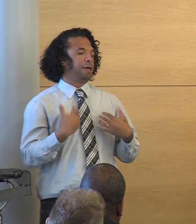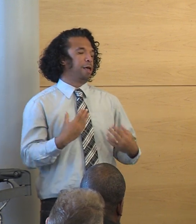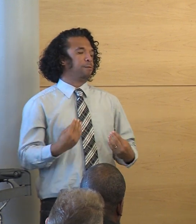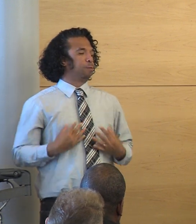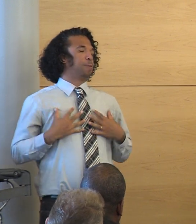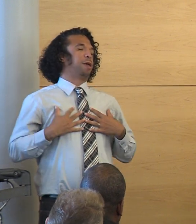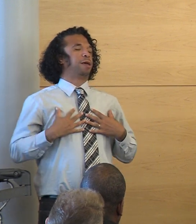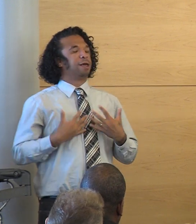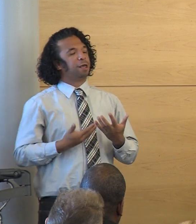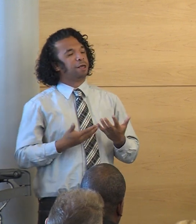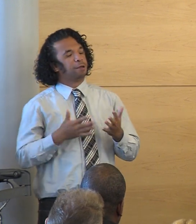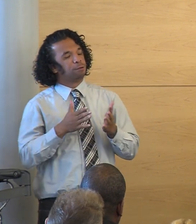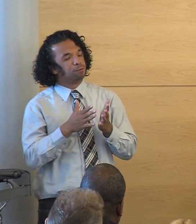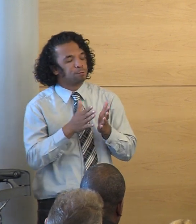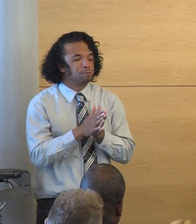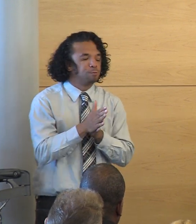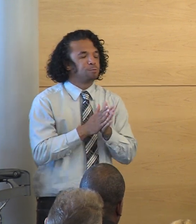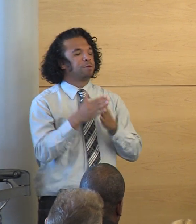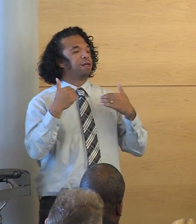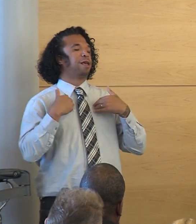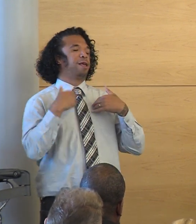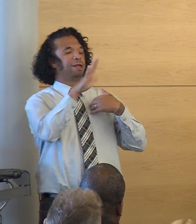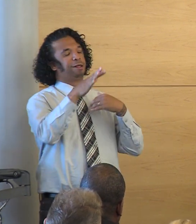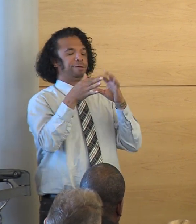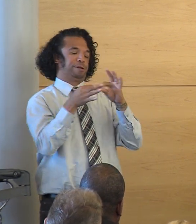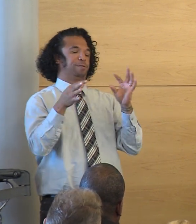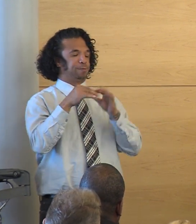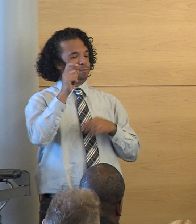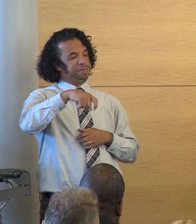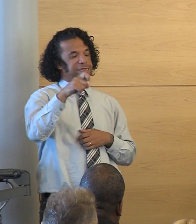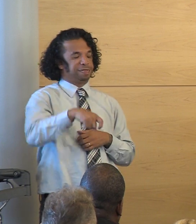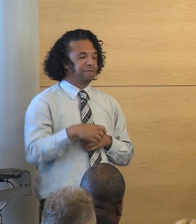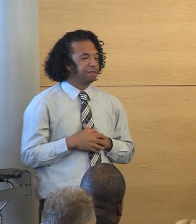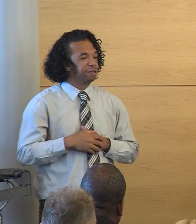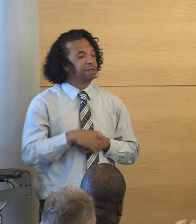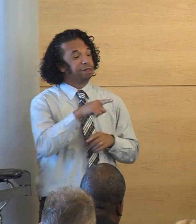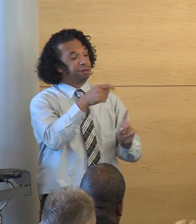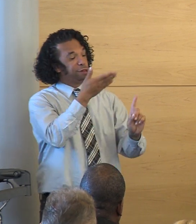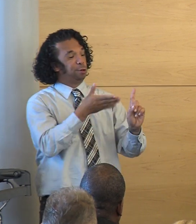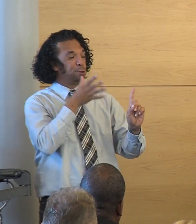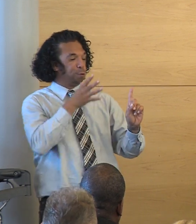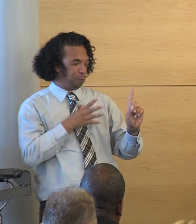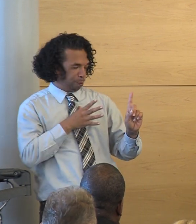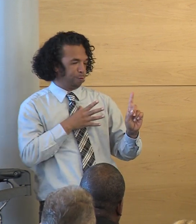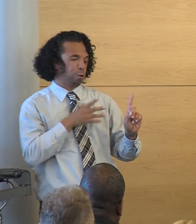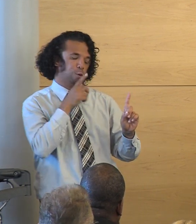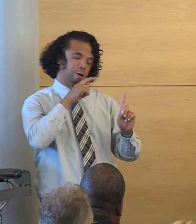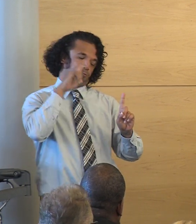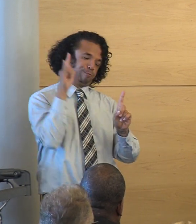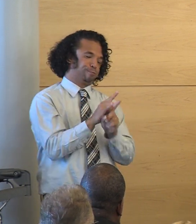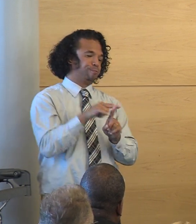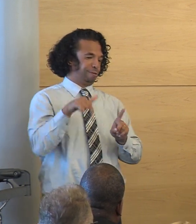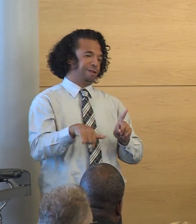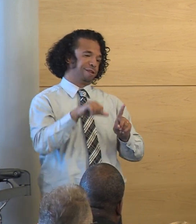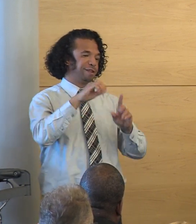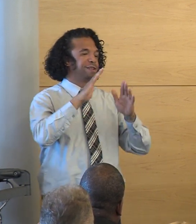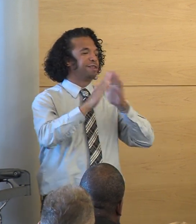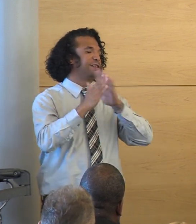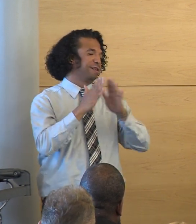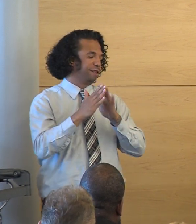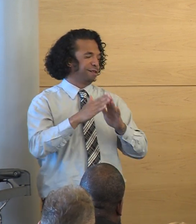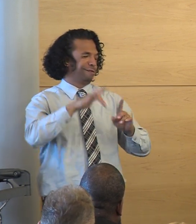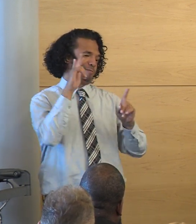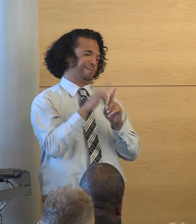time, but be unyielding where necessary. This is a woman who loves this city and loves